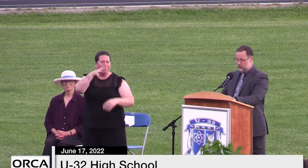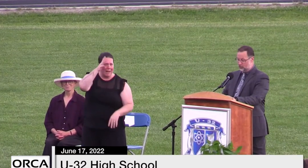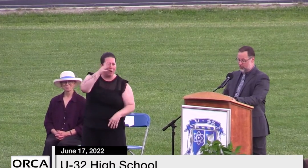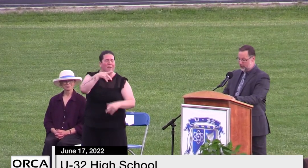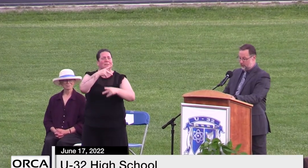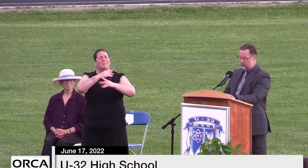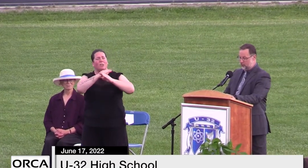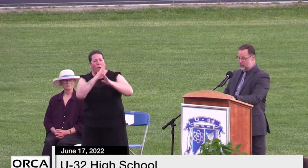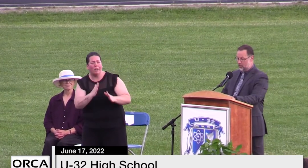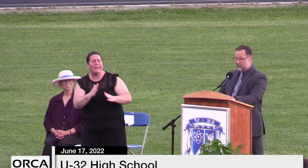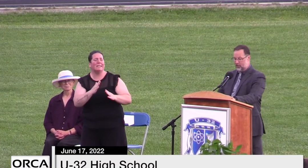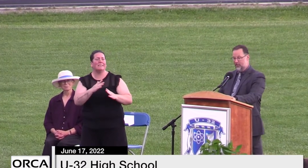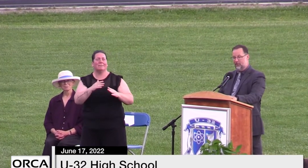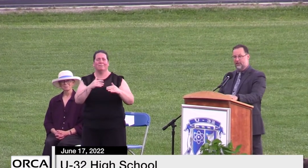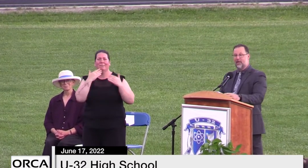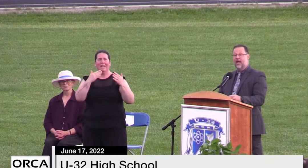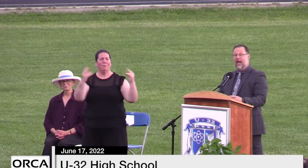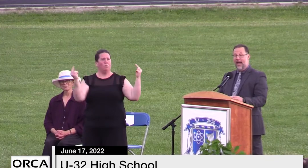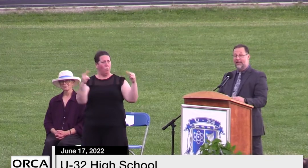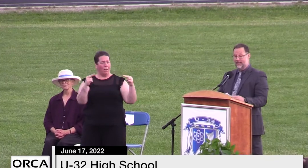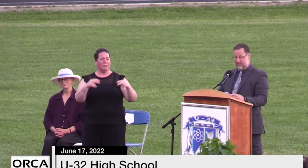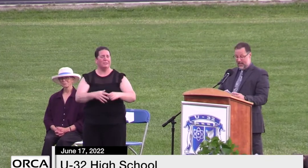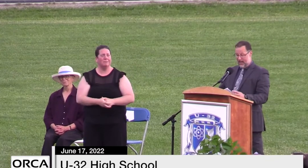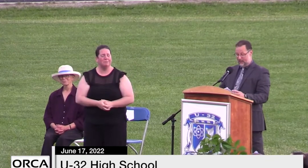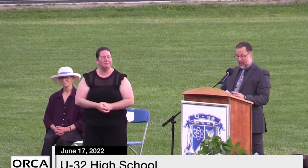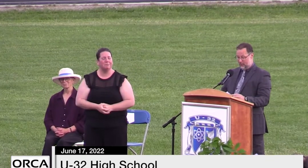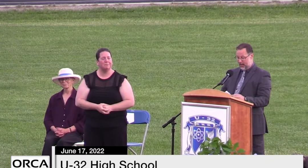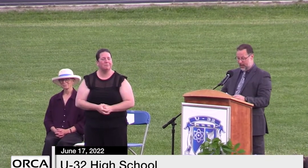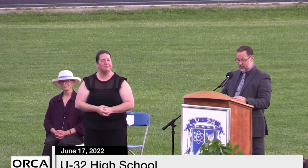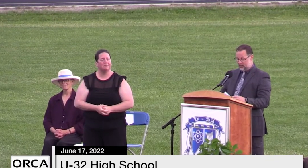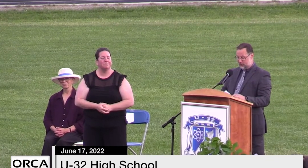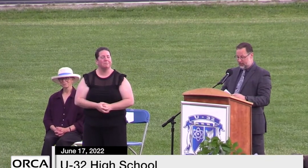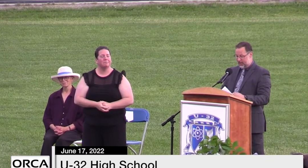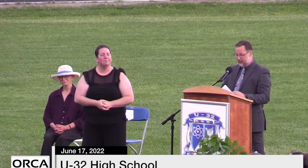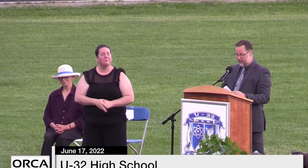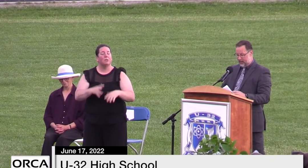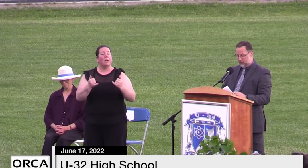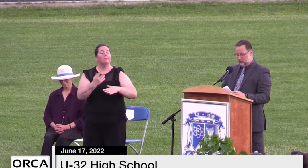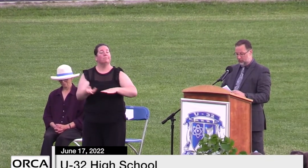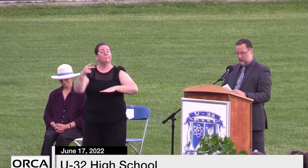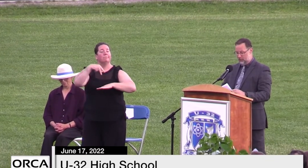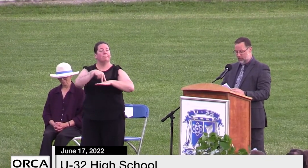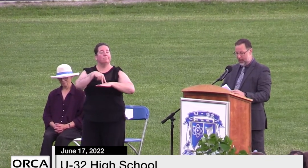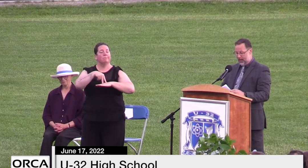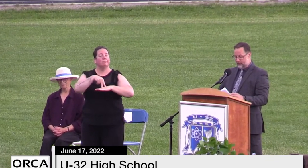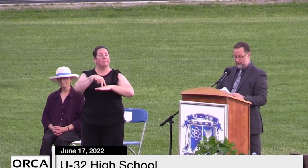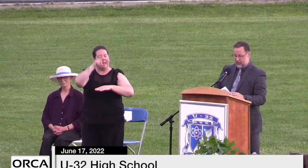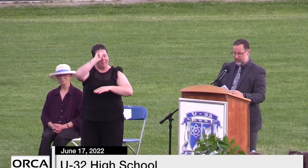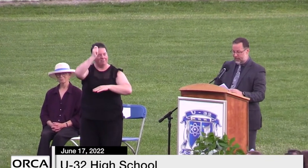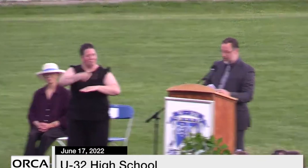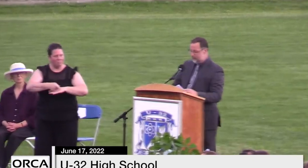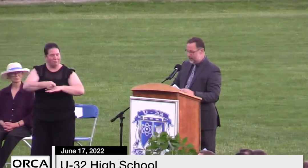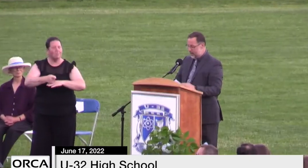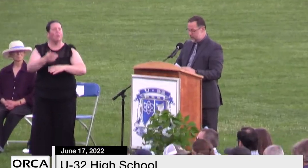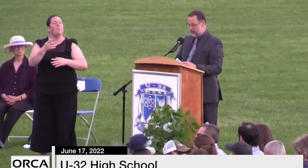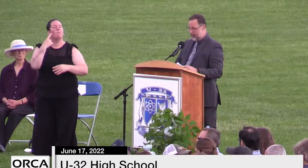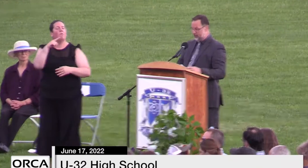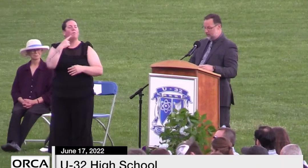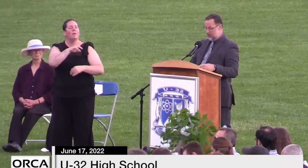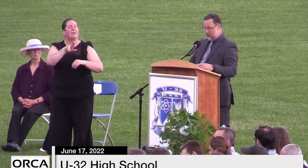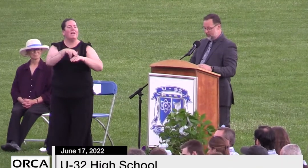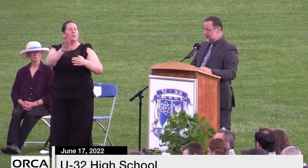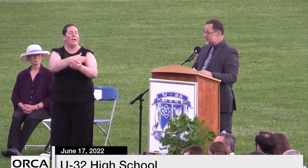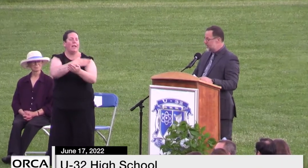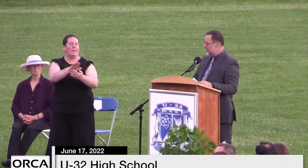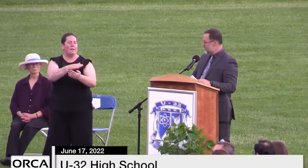else who is joining us or viewing our ceremony. At this time, I would ask that you stand if able, remove your hat for the singing of the national